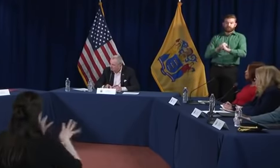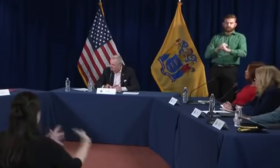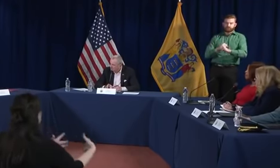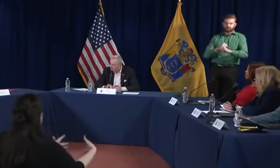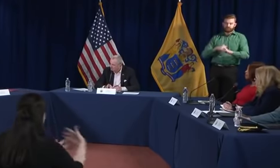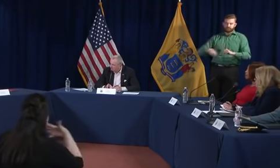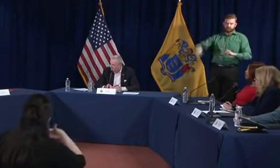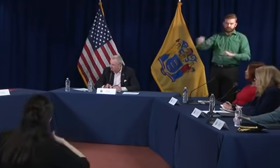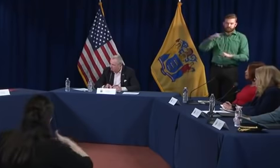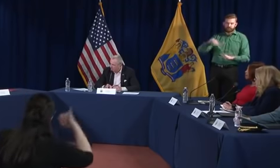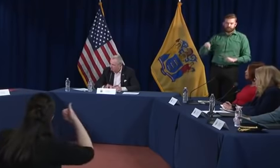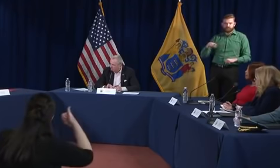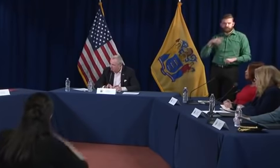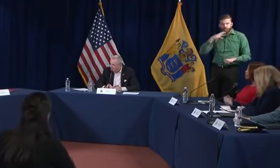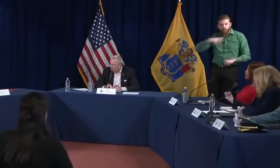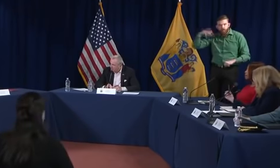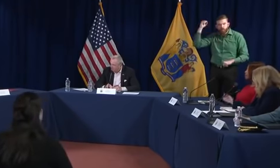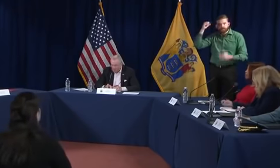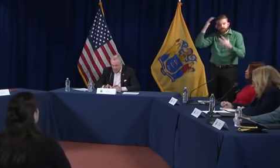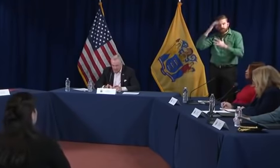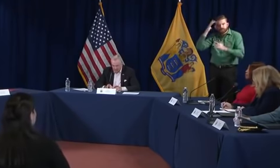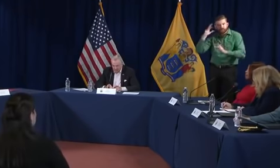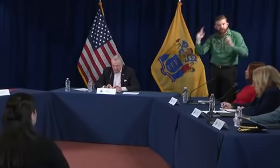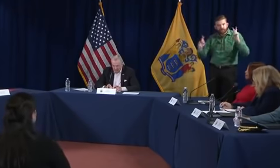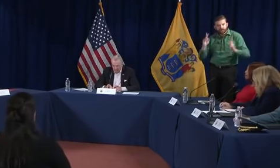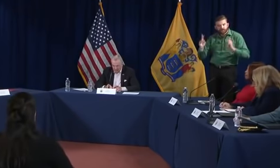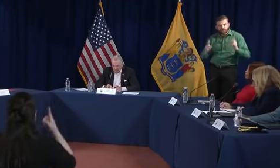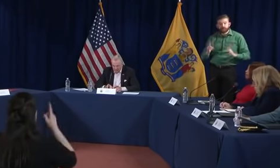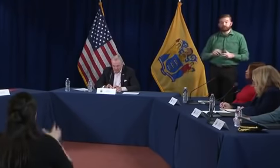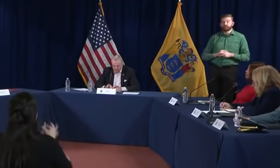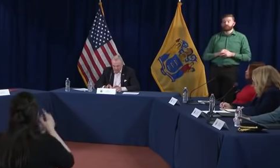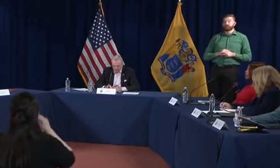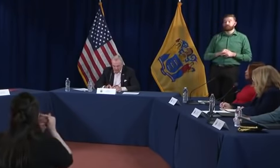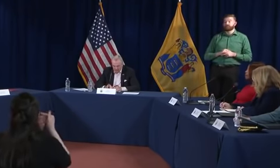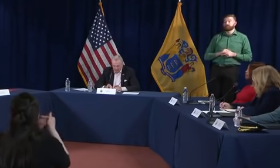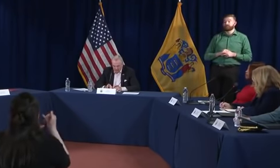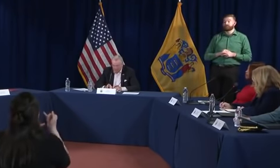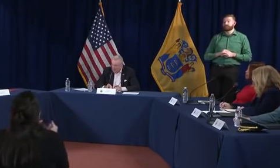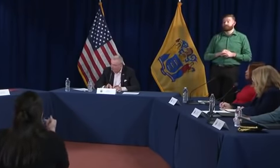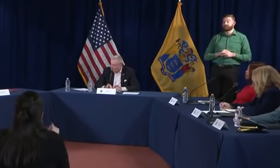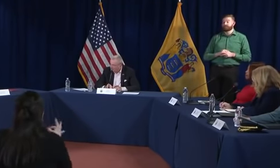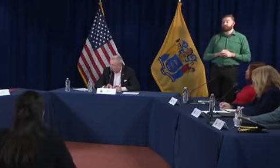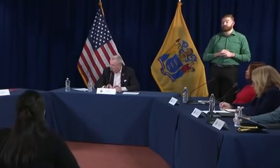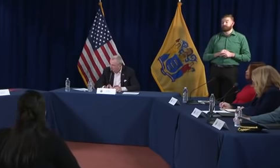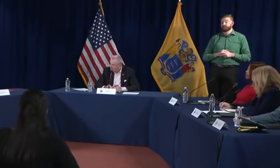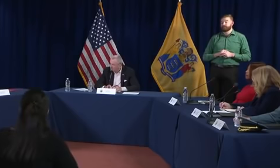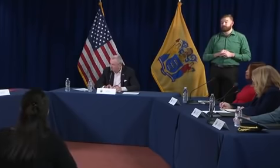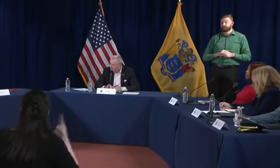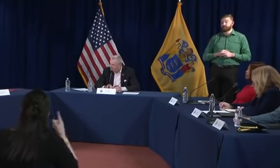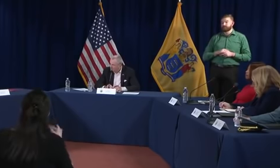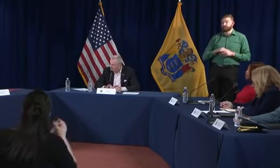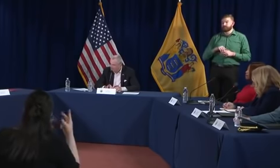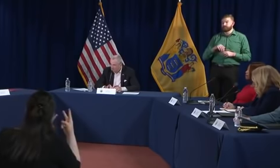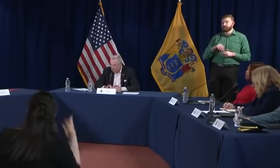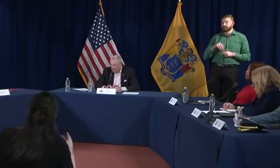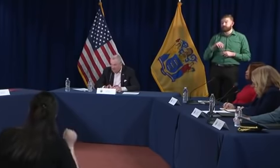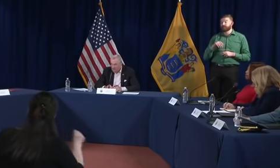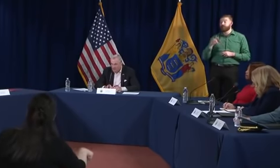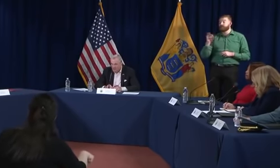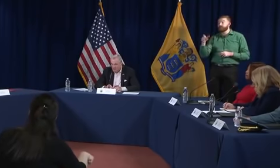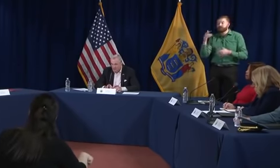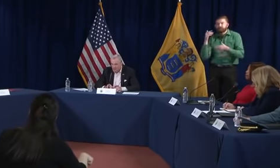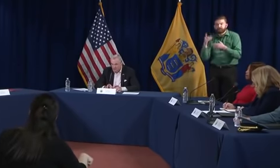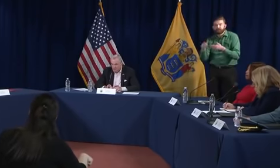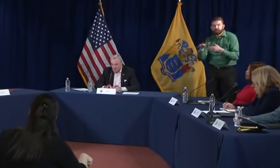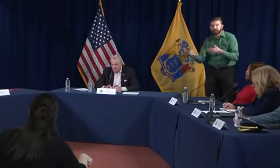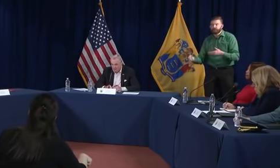only exception is for end-of-life situations. This includes nursing homes, assisted living, pediatric long-term